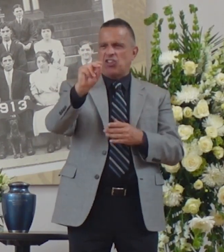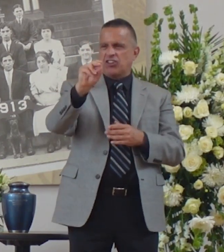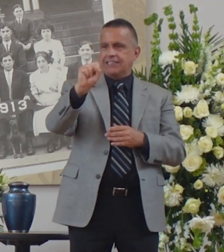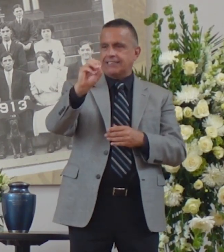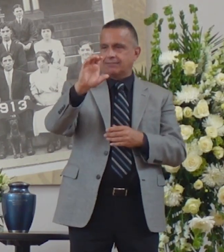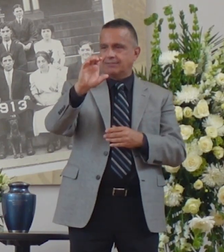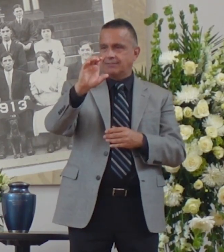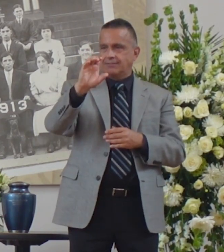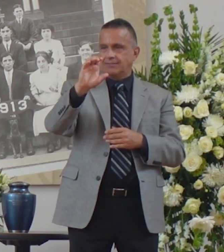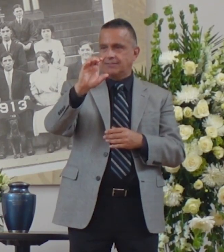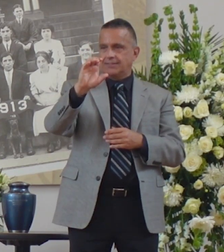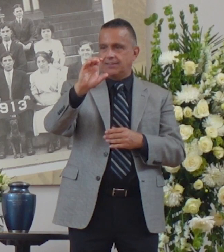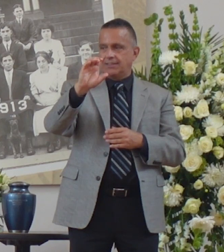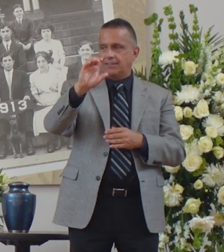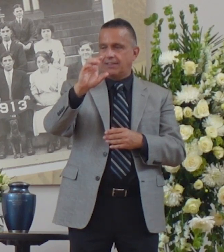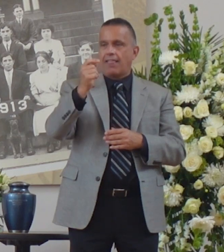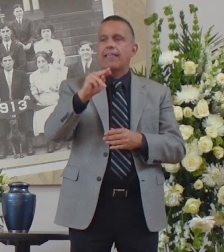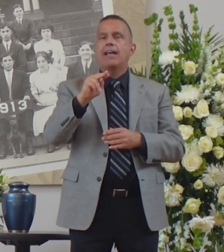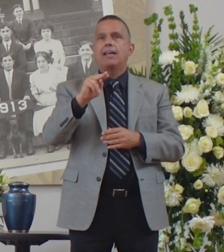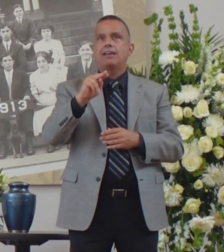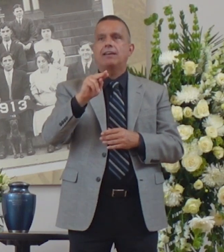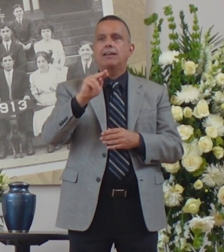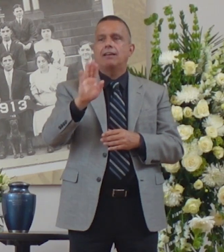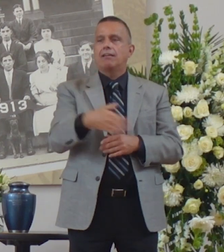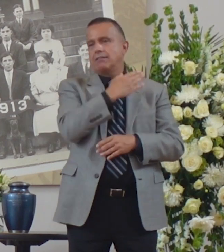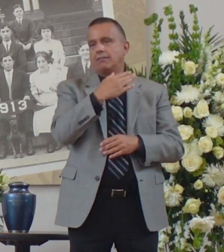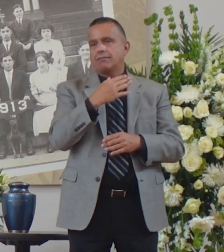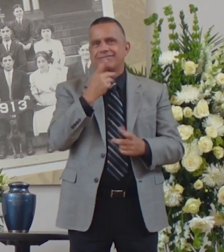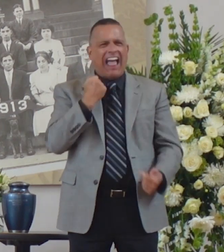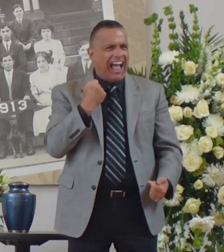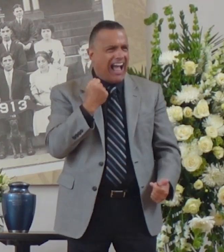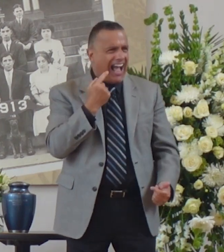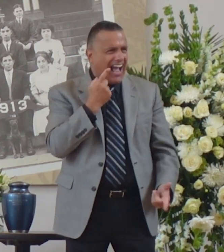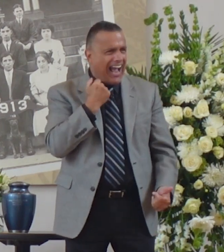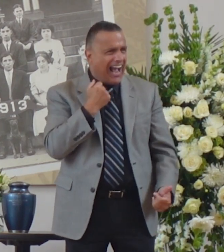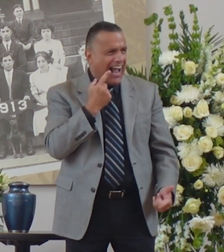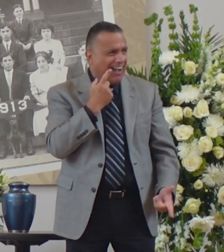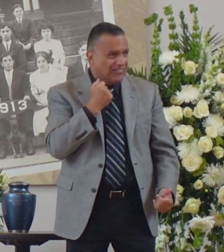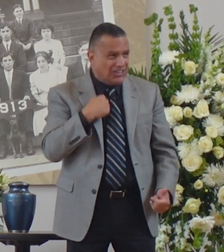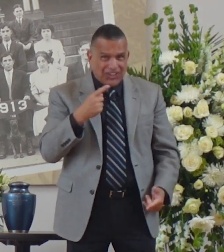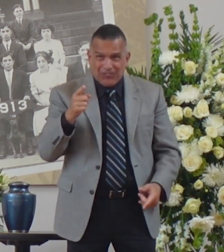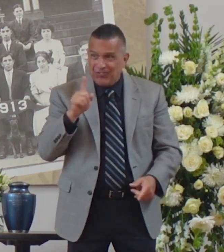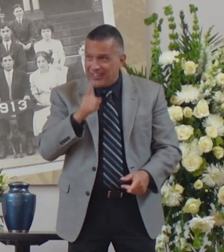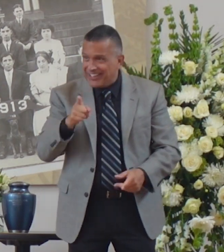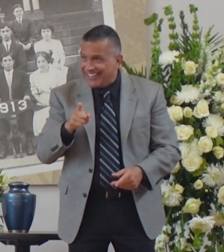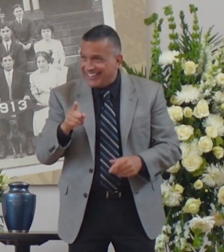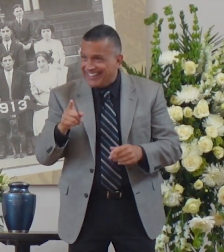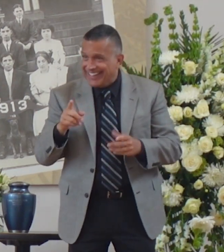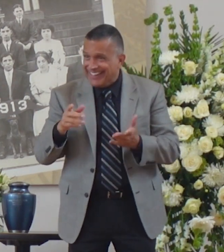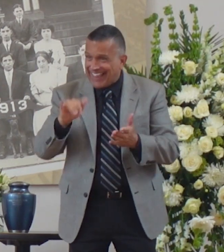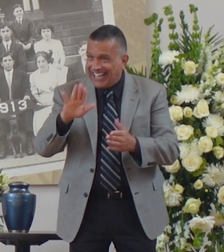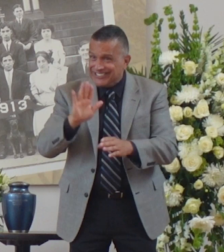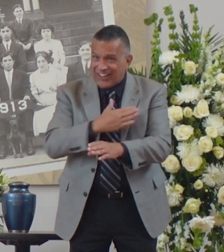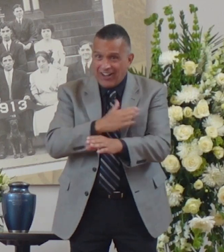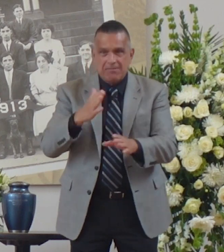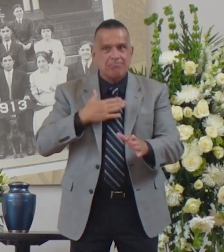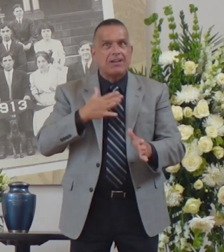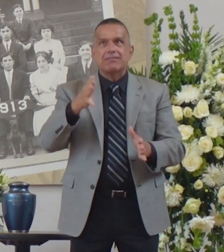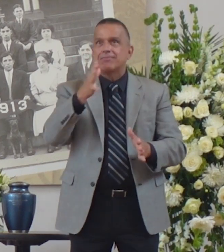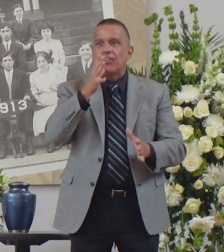then she just started hysterically laughing. She thought it was absolutely hilarious. The Shocked